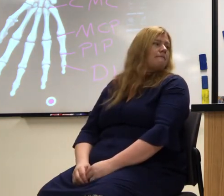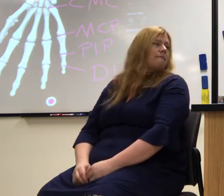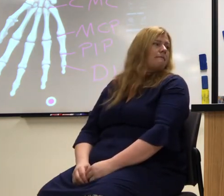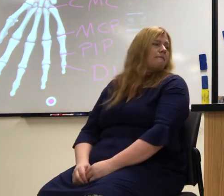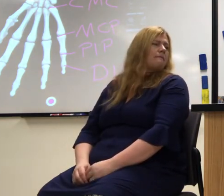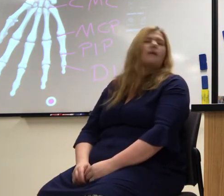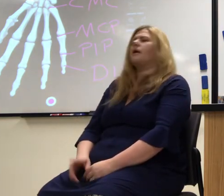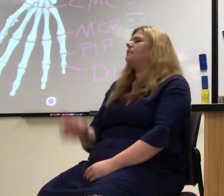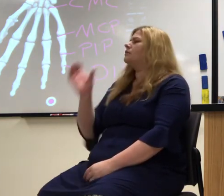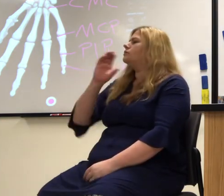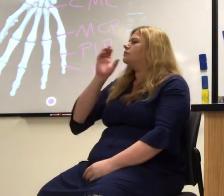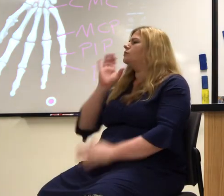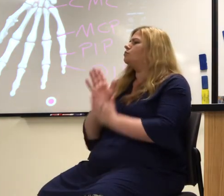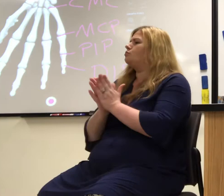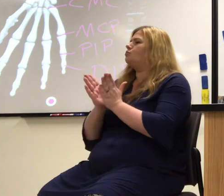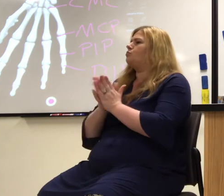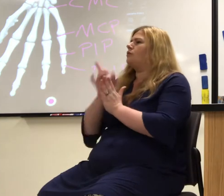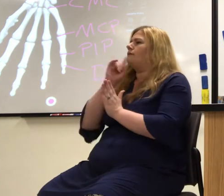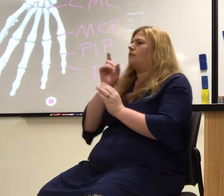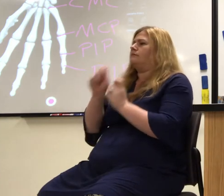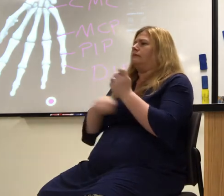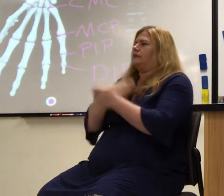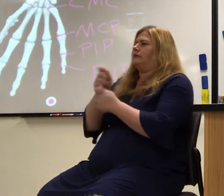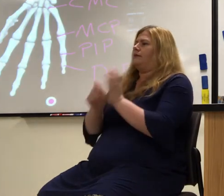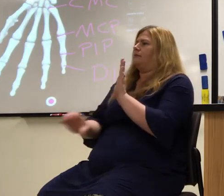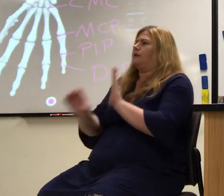for. What was it?